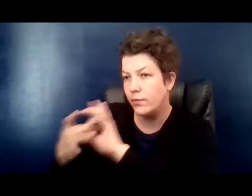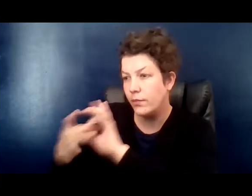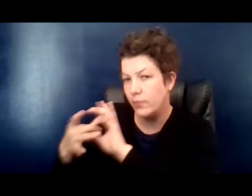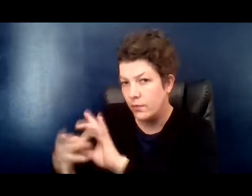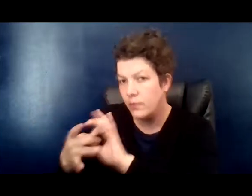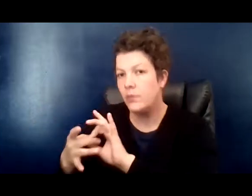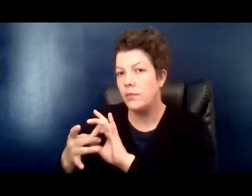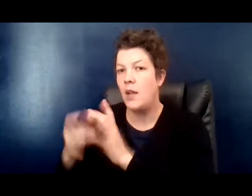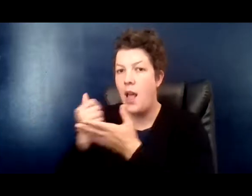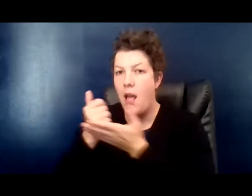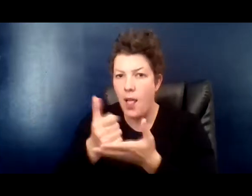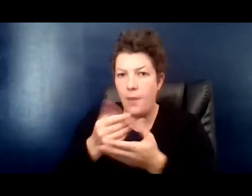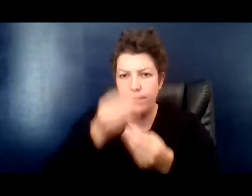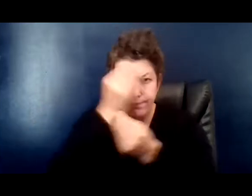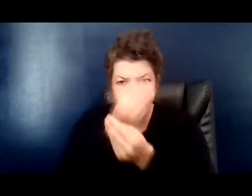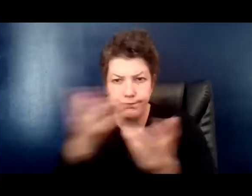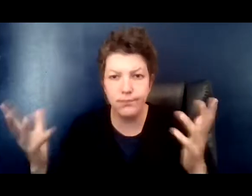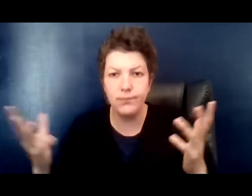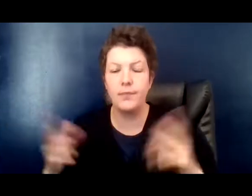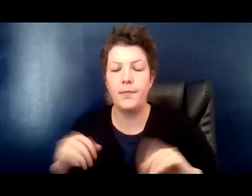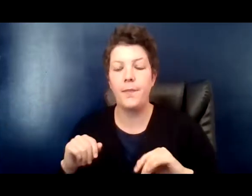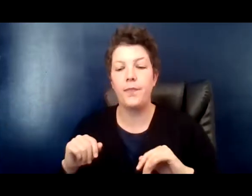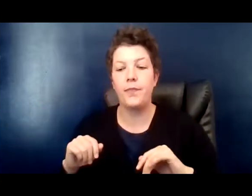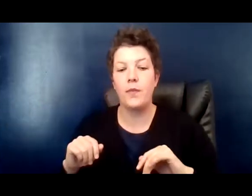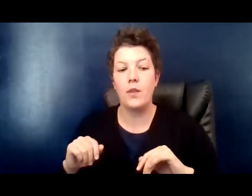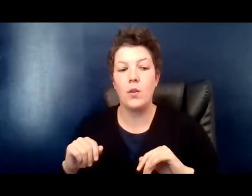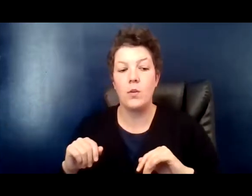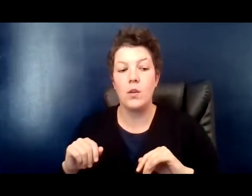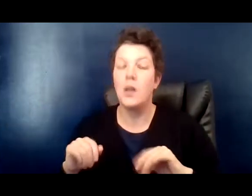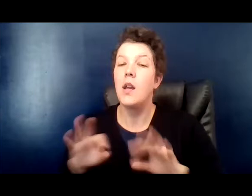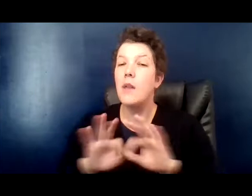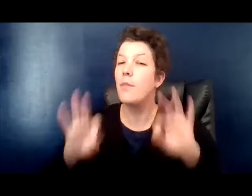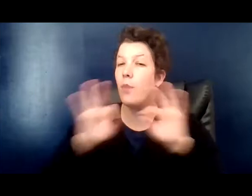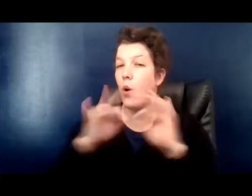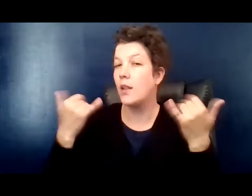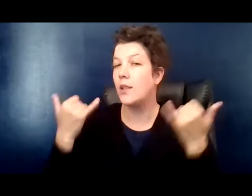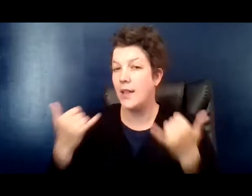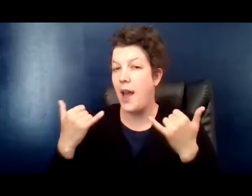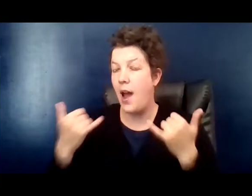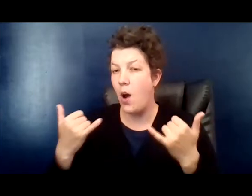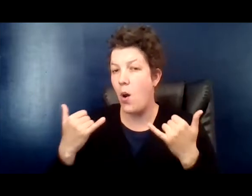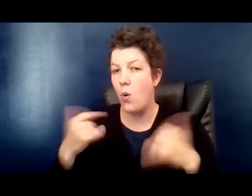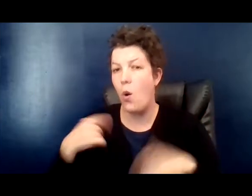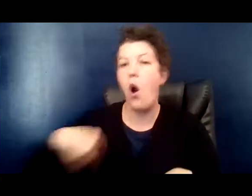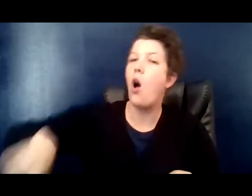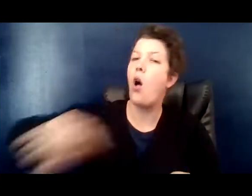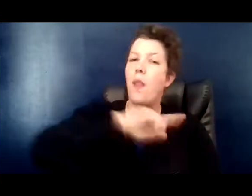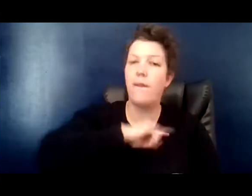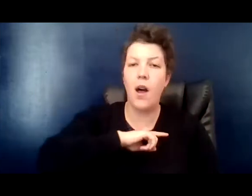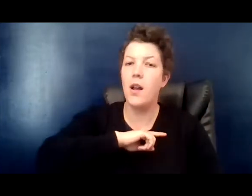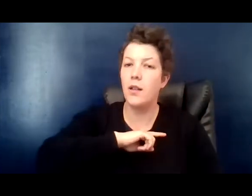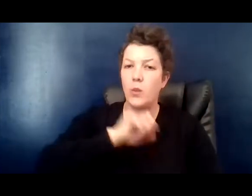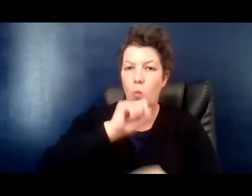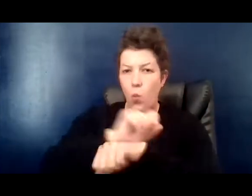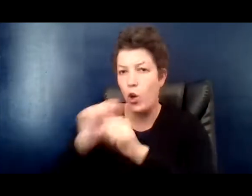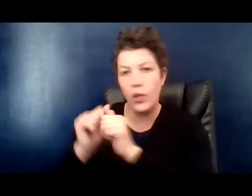really, all we're waiting on now is for all of us to come to an agreement. I should say that the